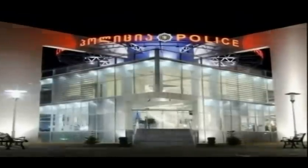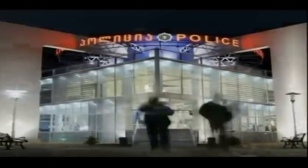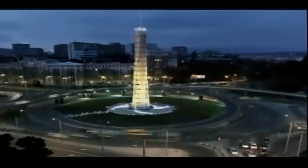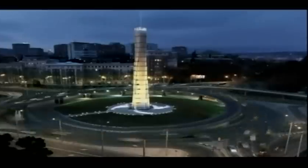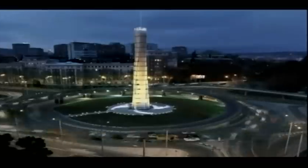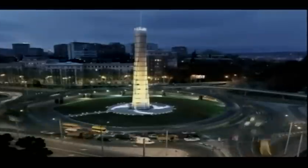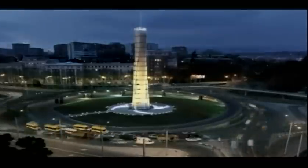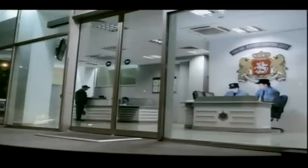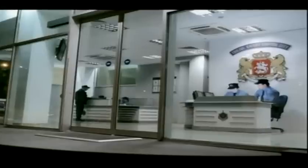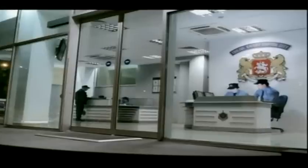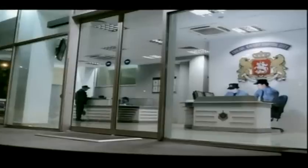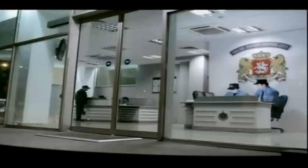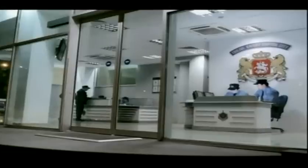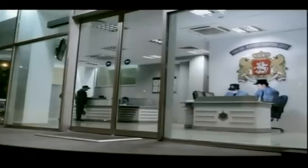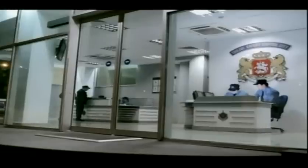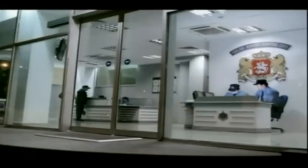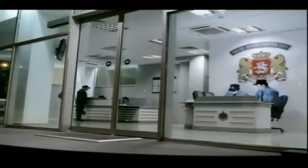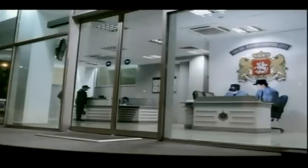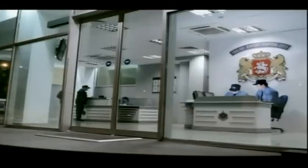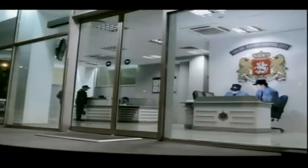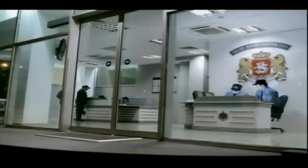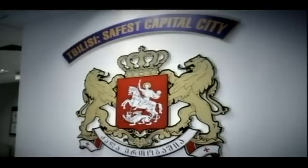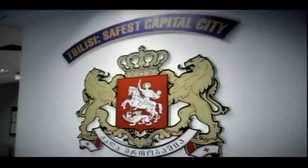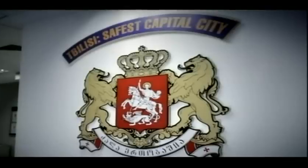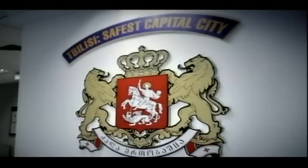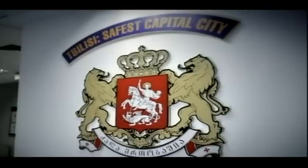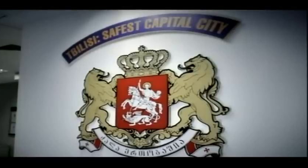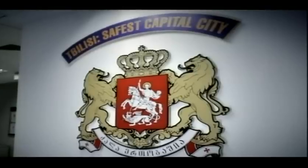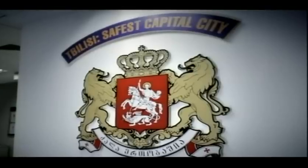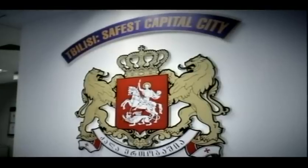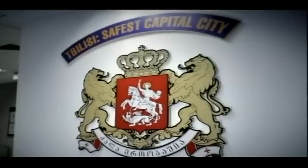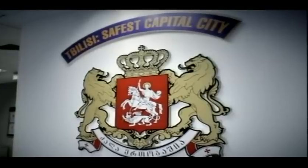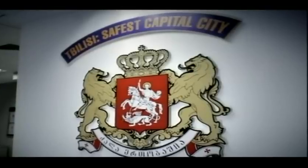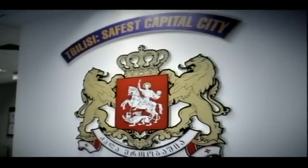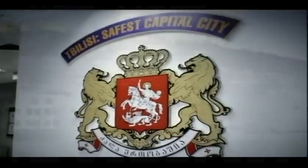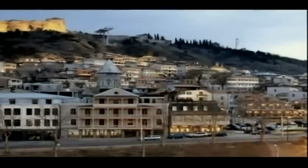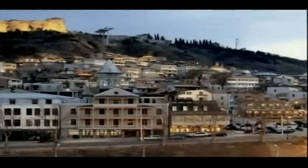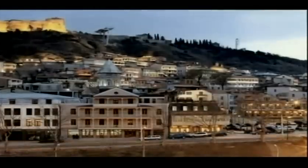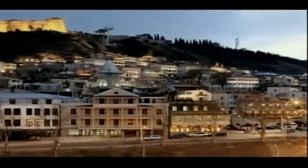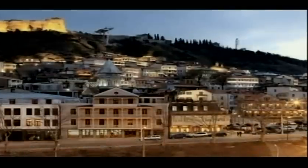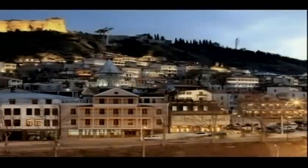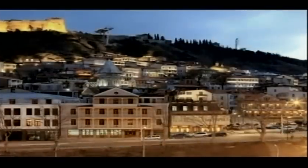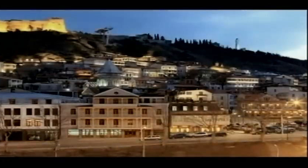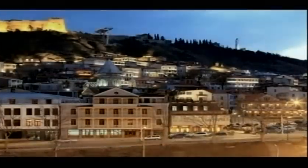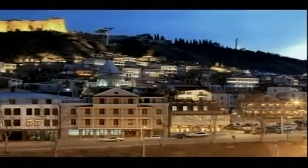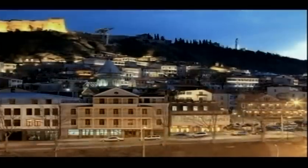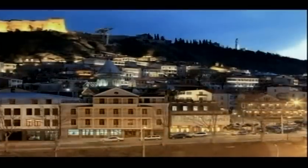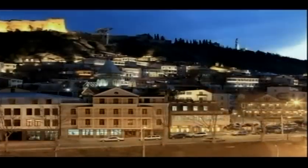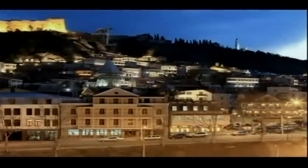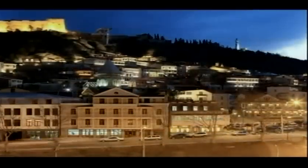transparency. So it's no wonder Tbilisi is one of the safest capital cities in the world. And Georgia